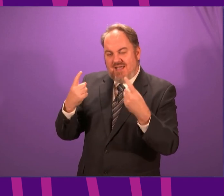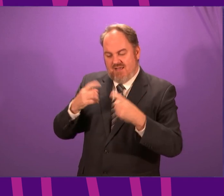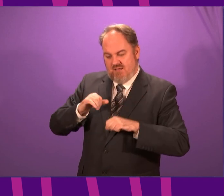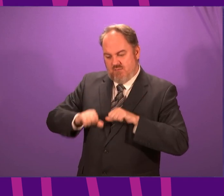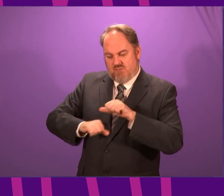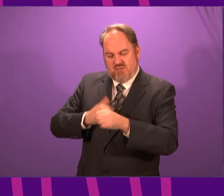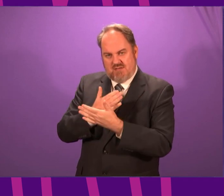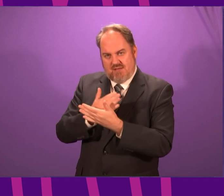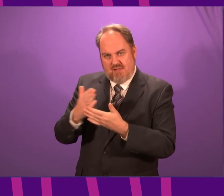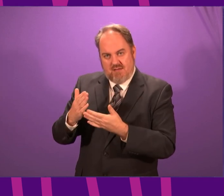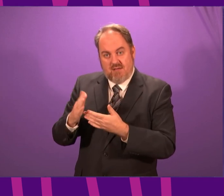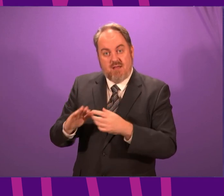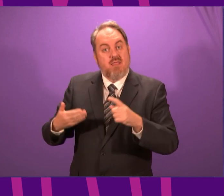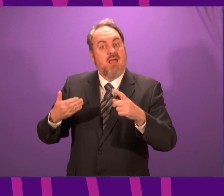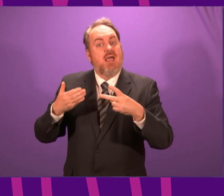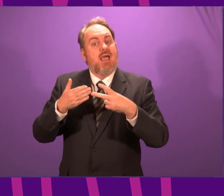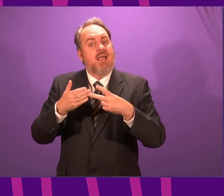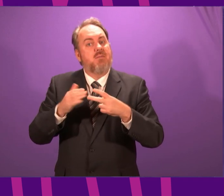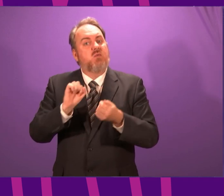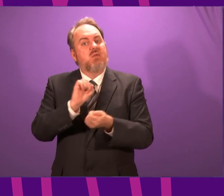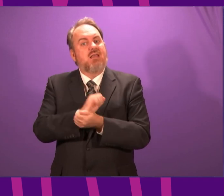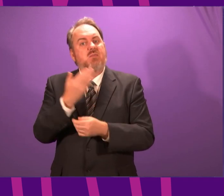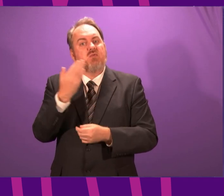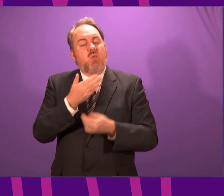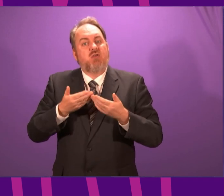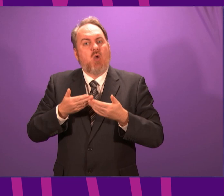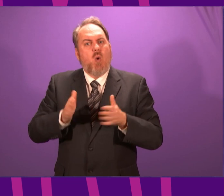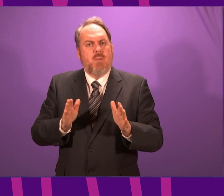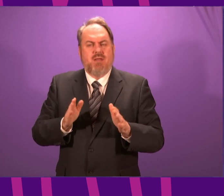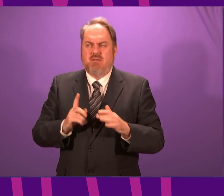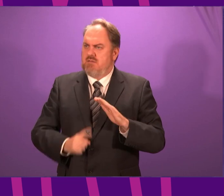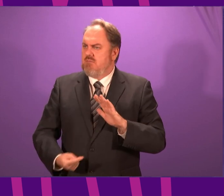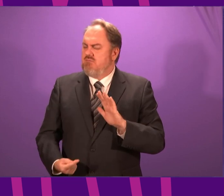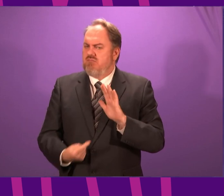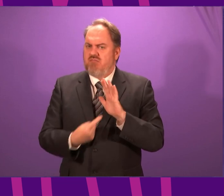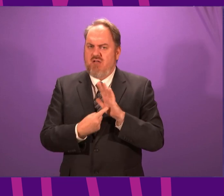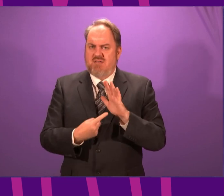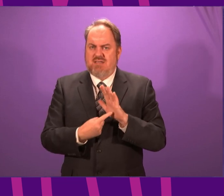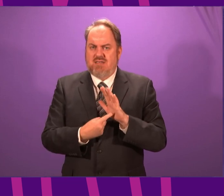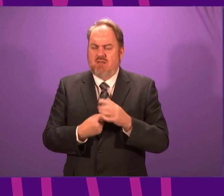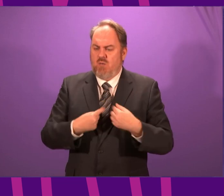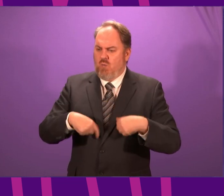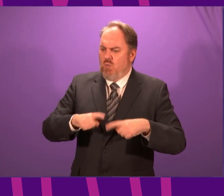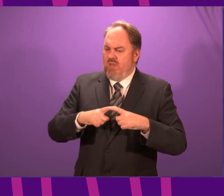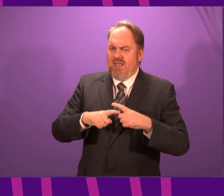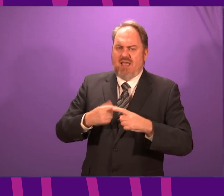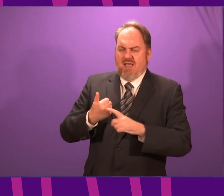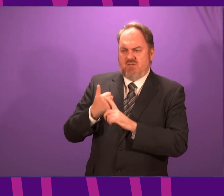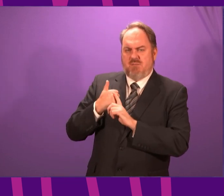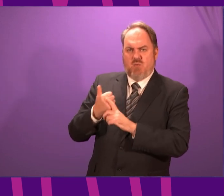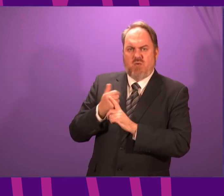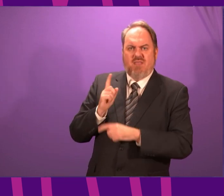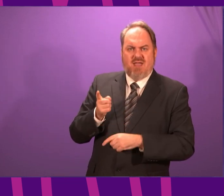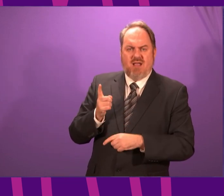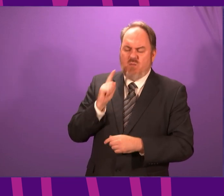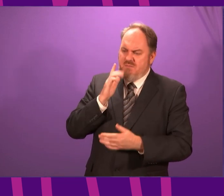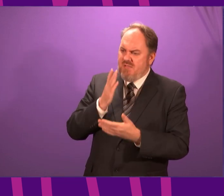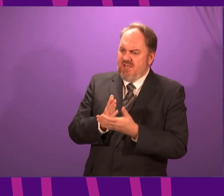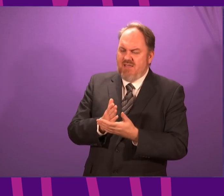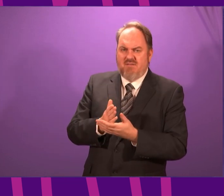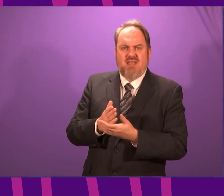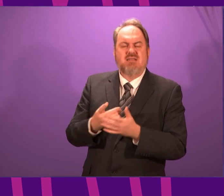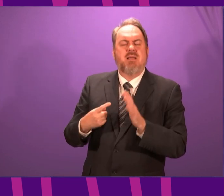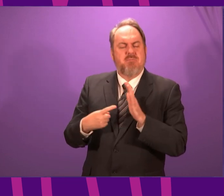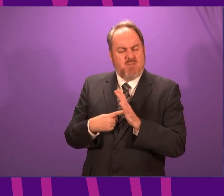on keeping the schools open as a priority, the First Minister will know that the Conservatives have been unwavering in our recognition of the importance of the